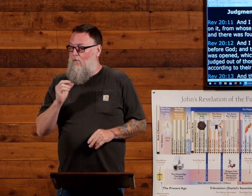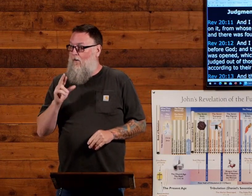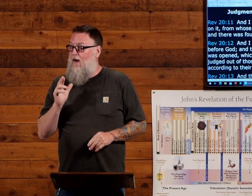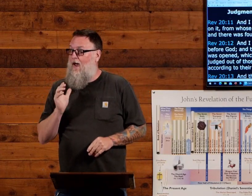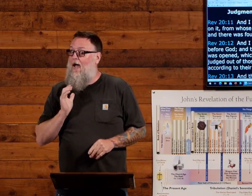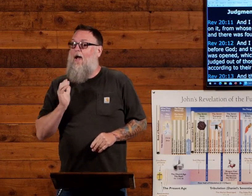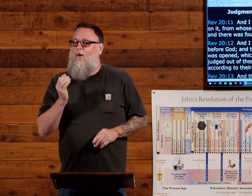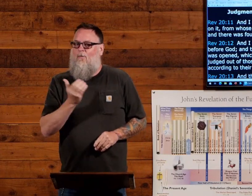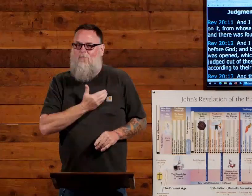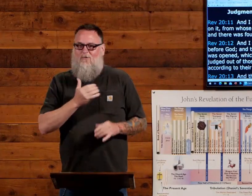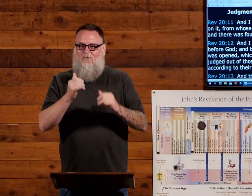looking forward to